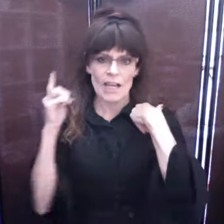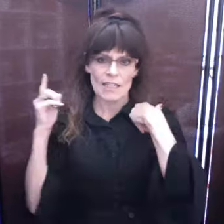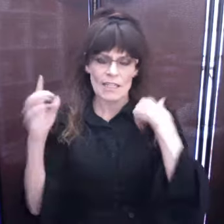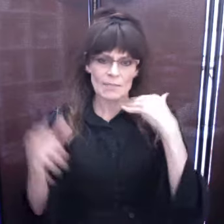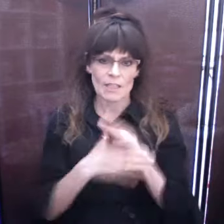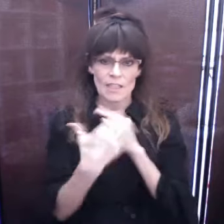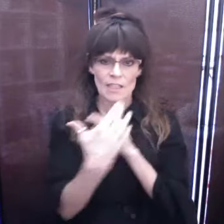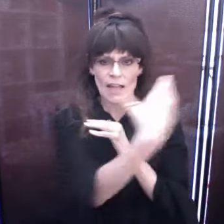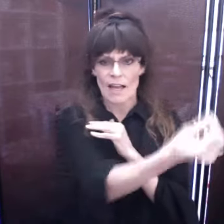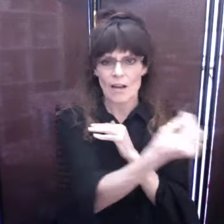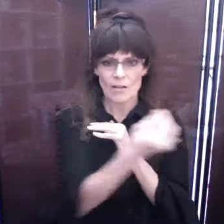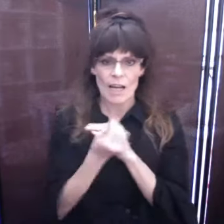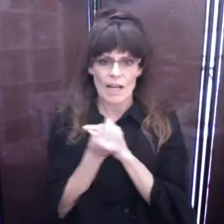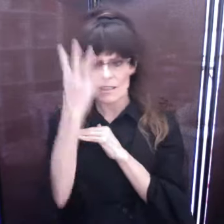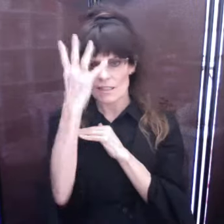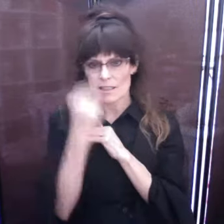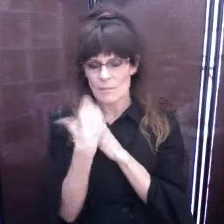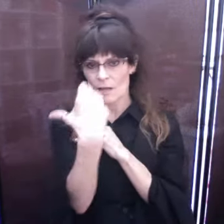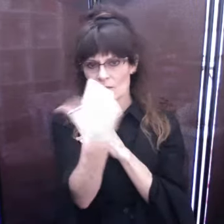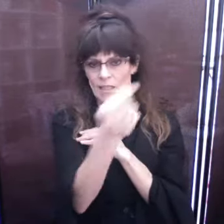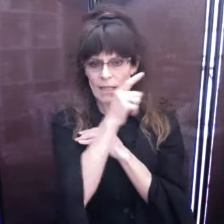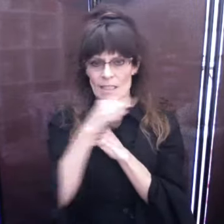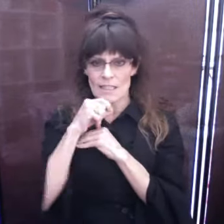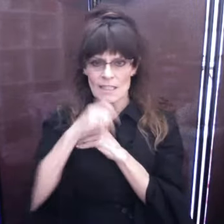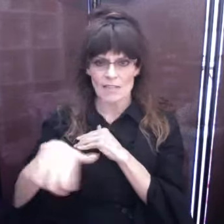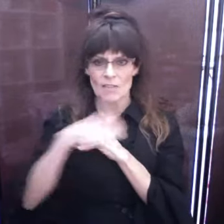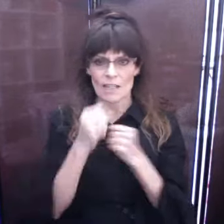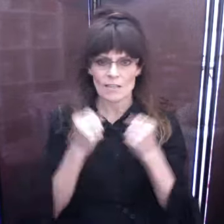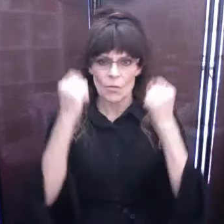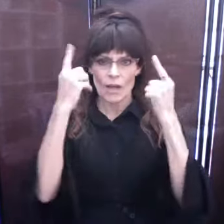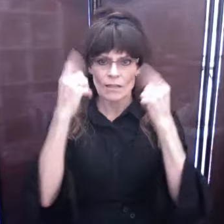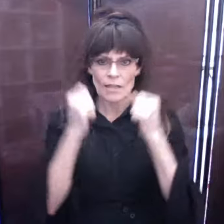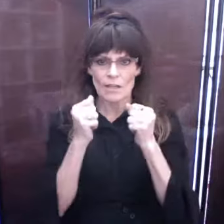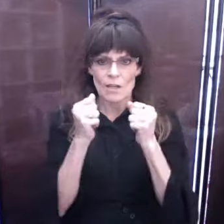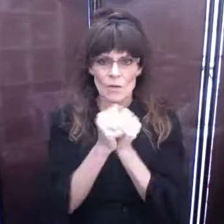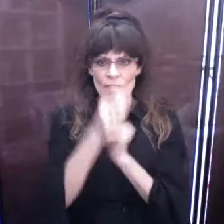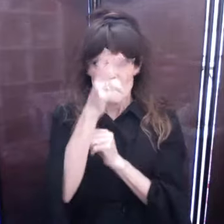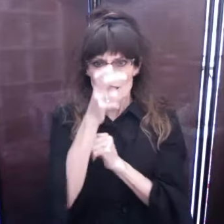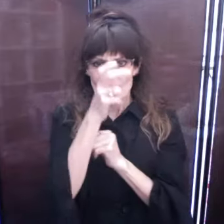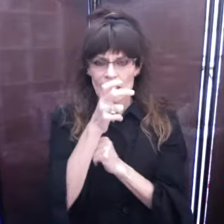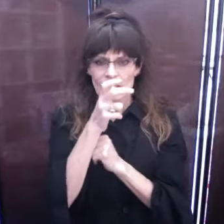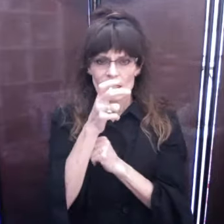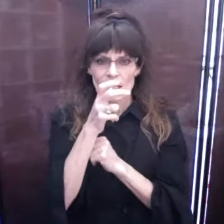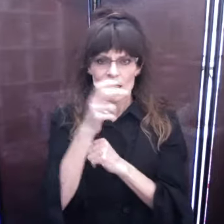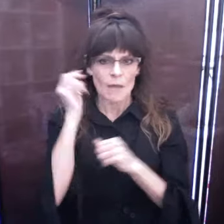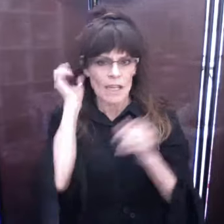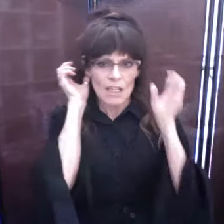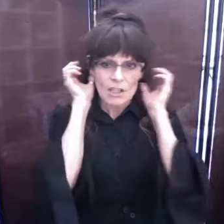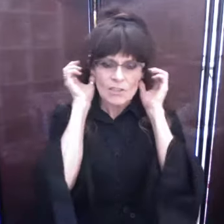sleeping outside in the desert. I can take waking up with insects and ants and little fleas and things in my ears and on my feet and on my hands. I